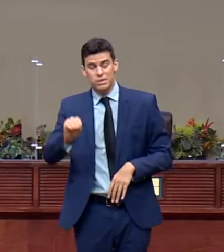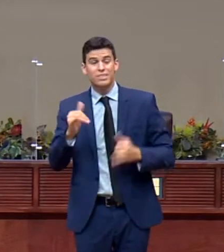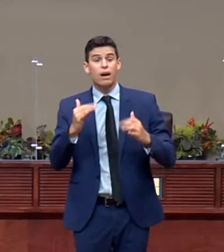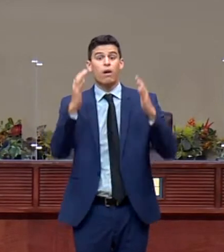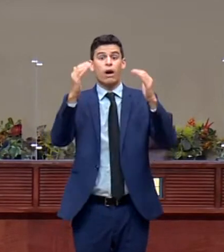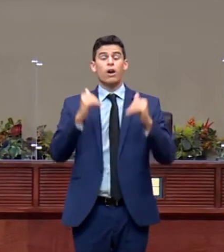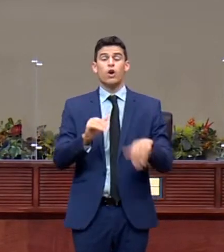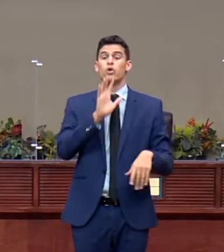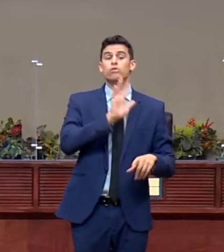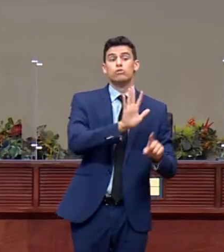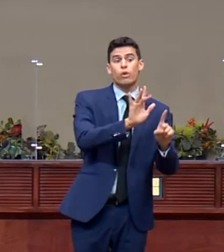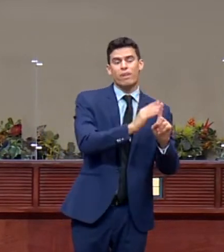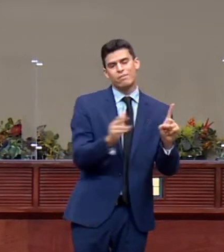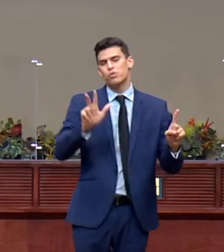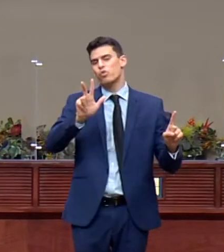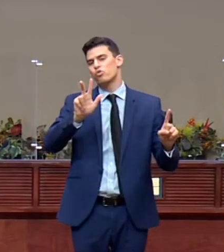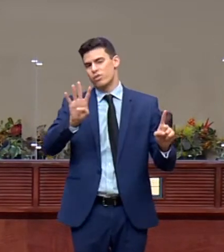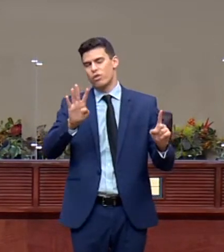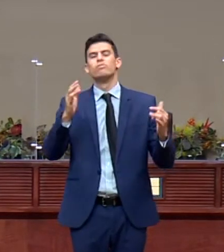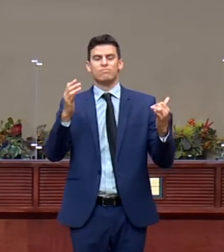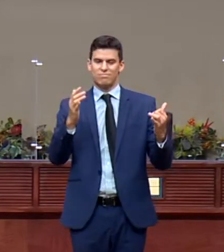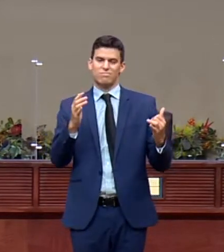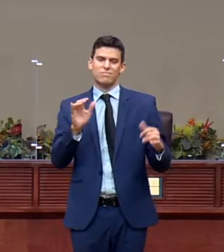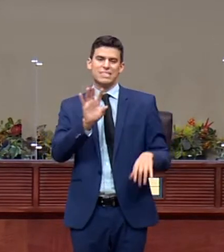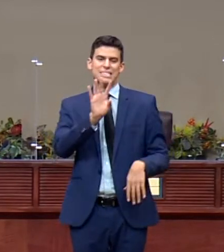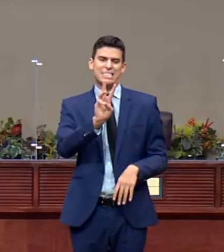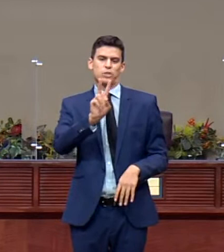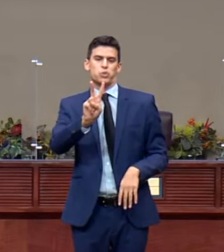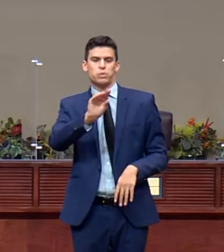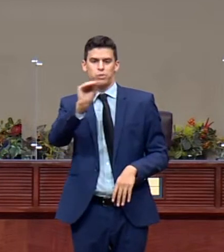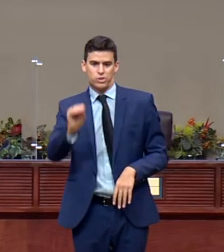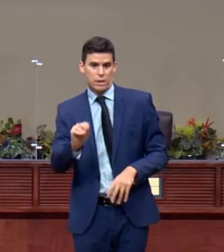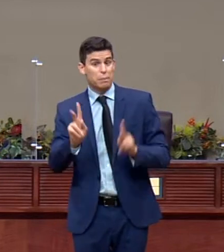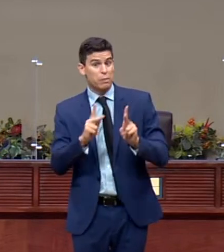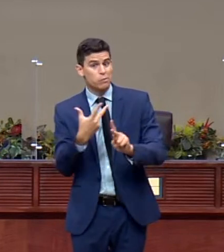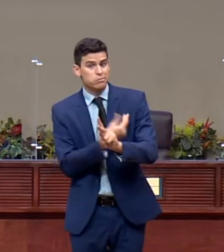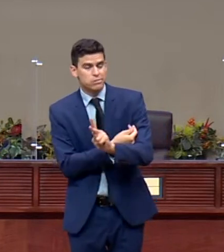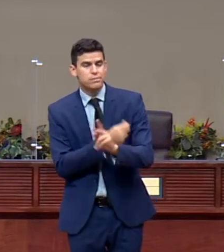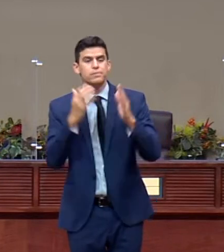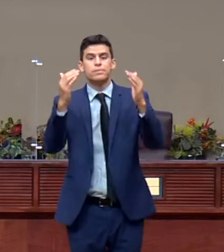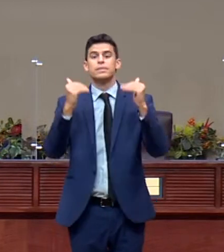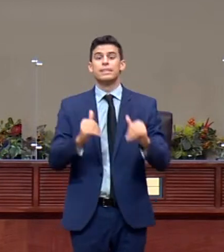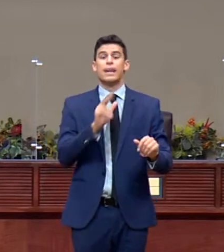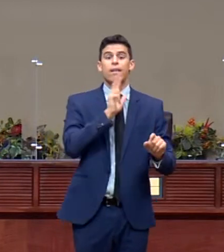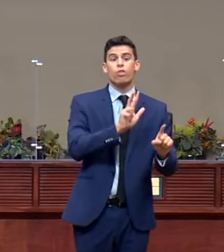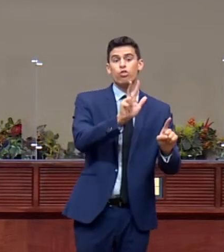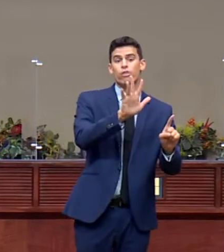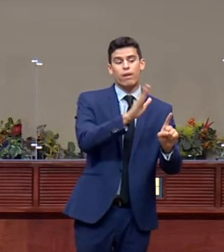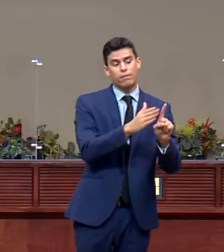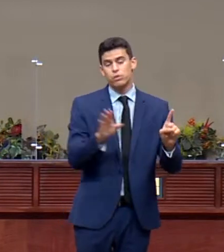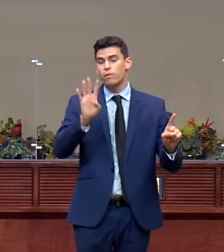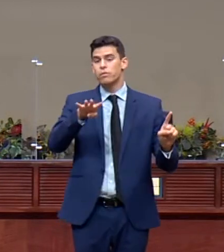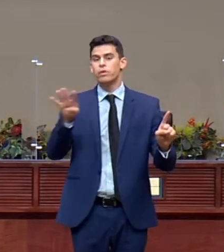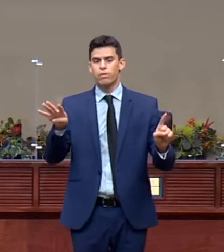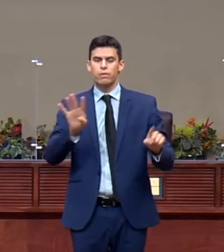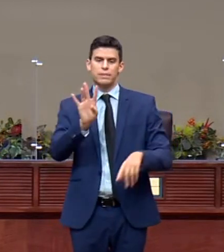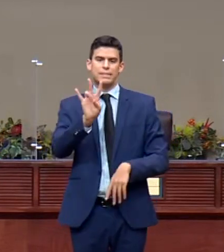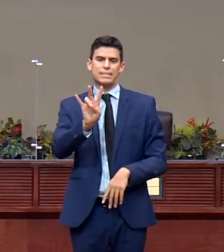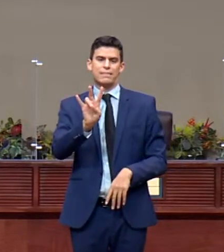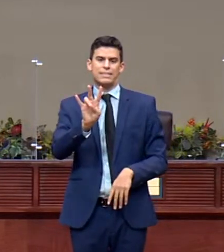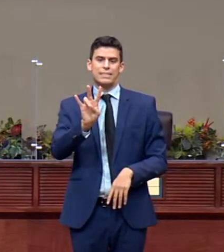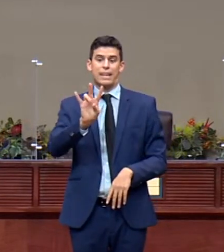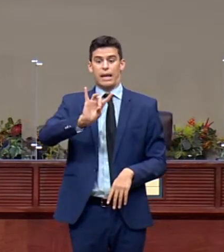25 to 34, we are also at 62%. For 35 to 44, we are